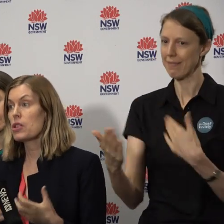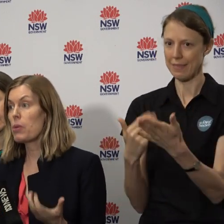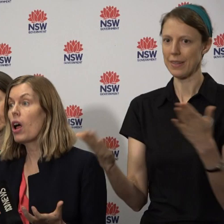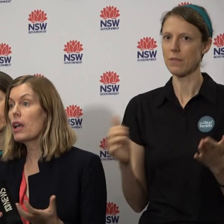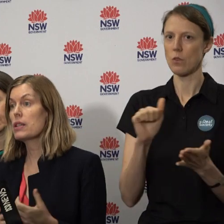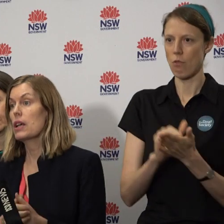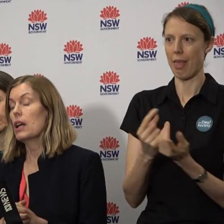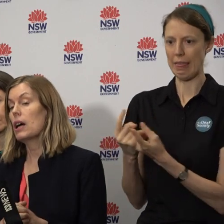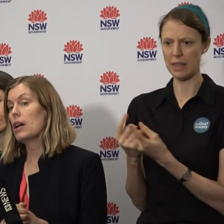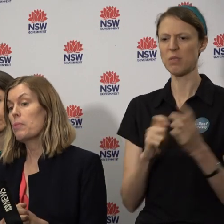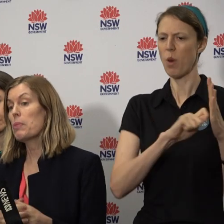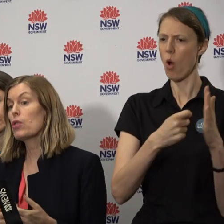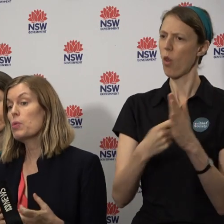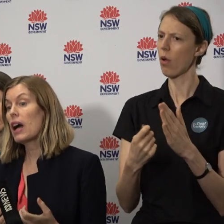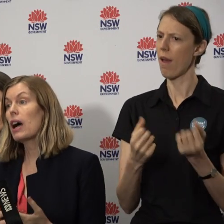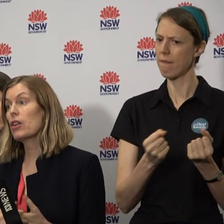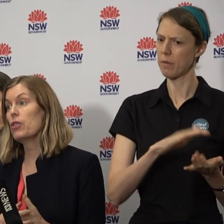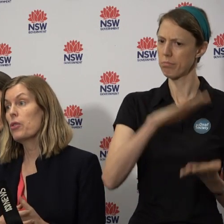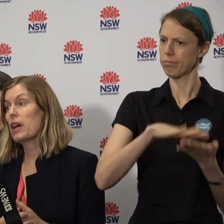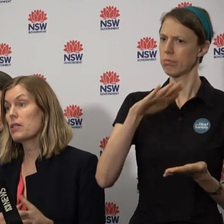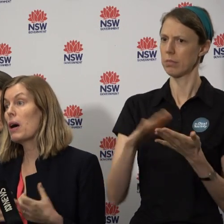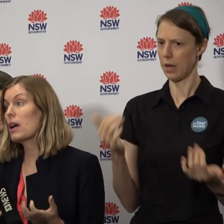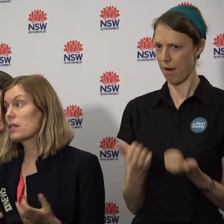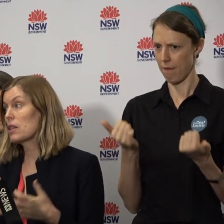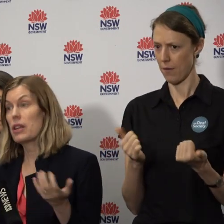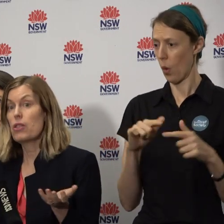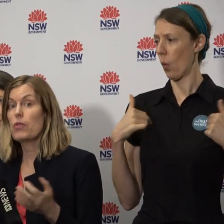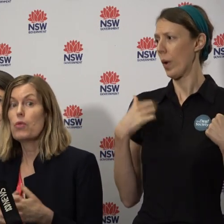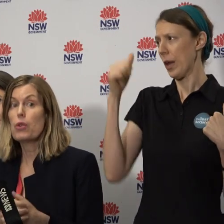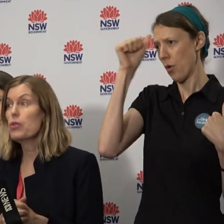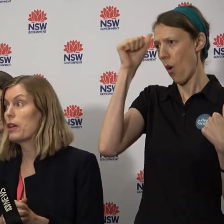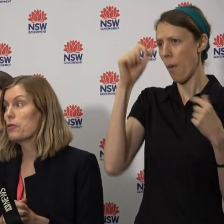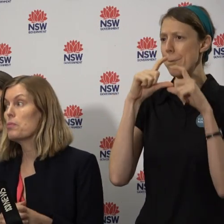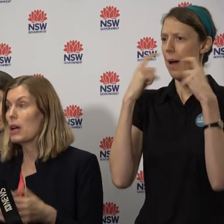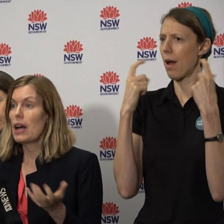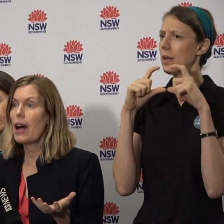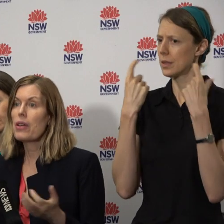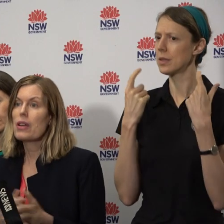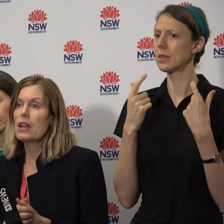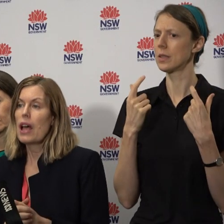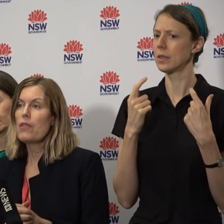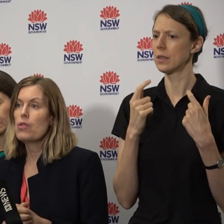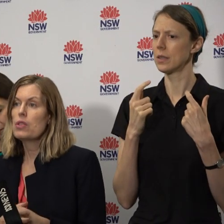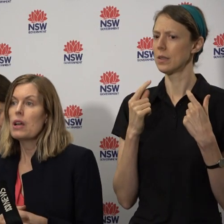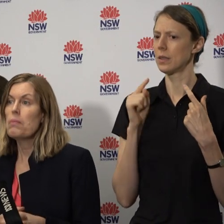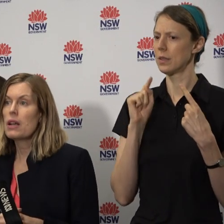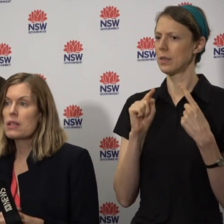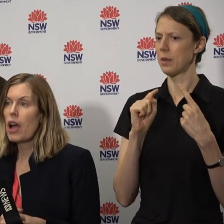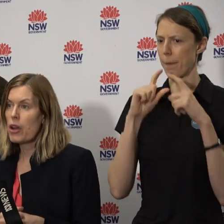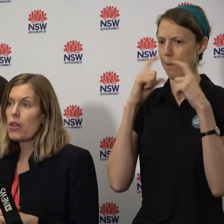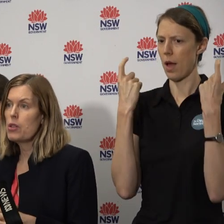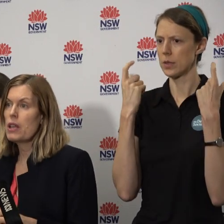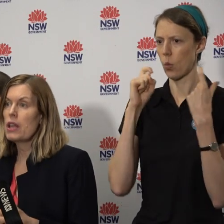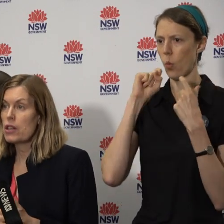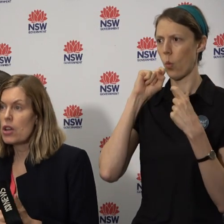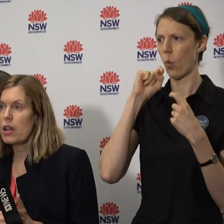down those supplies, because we are going to know that masks, I think you've all heard that from other avenues, masks